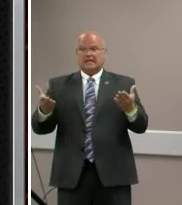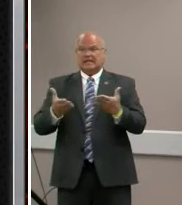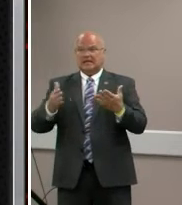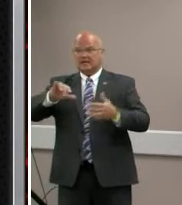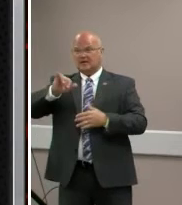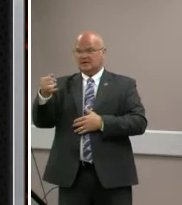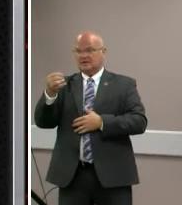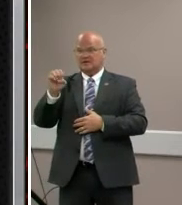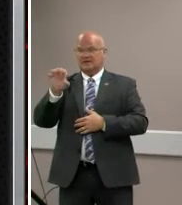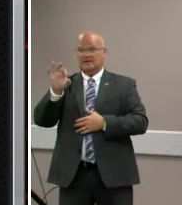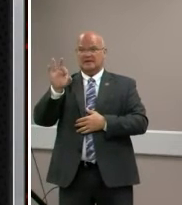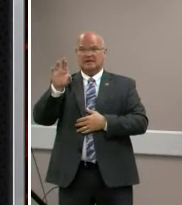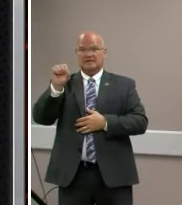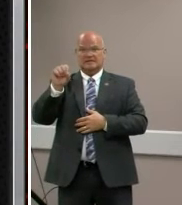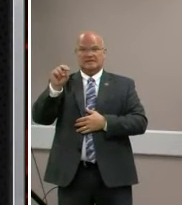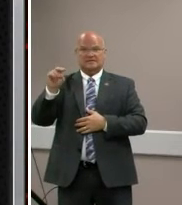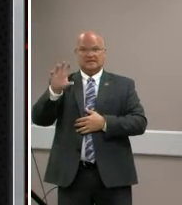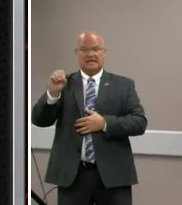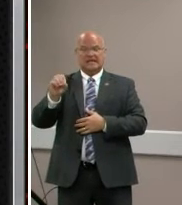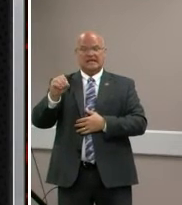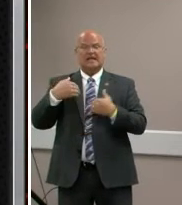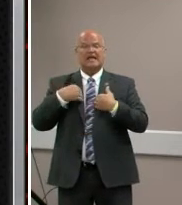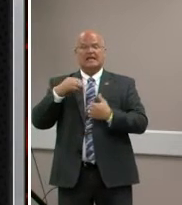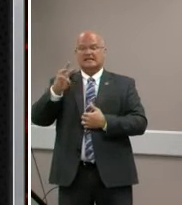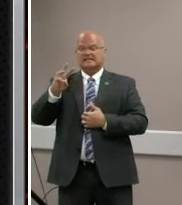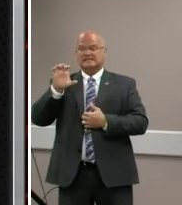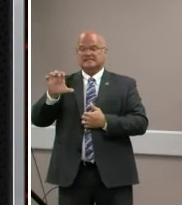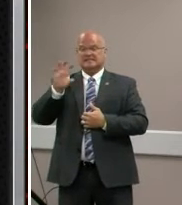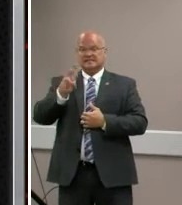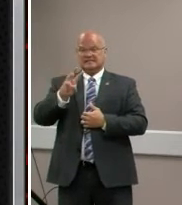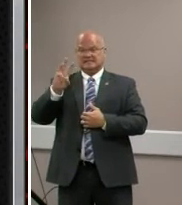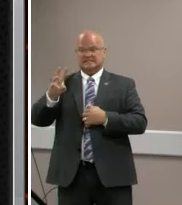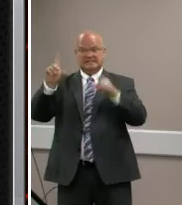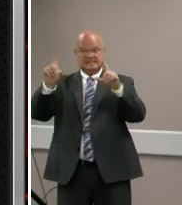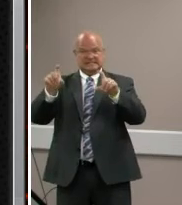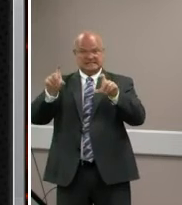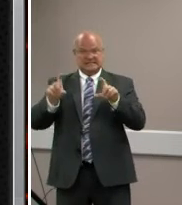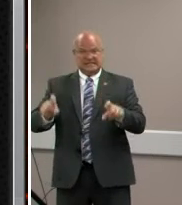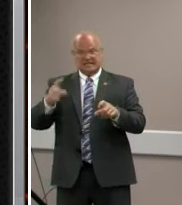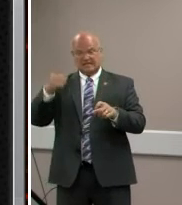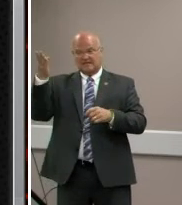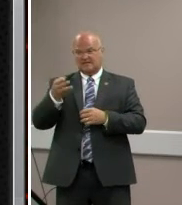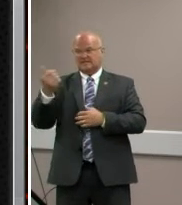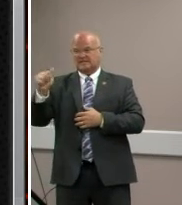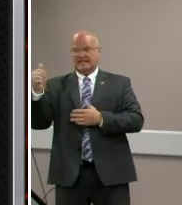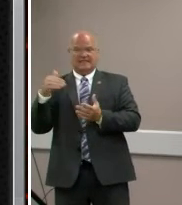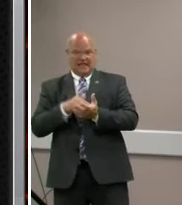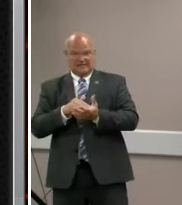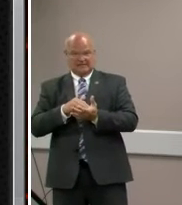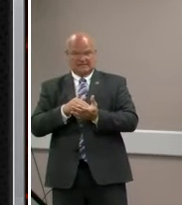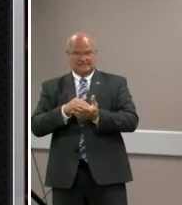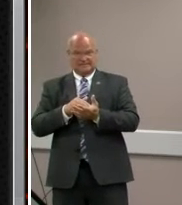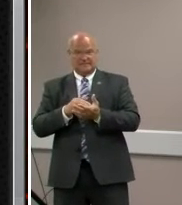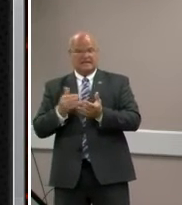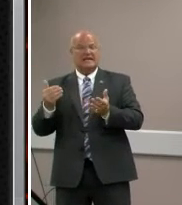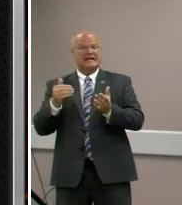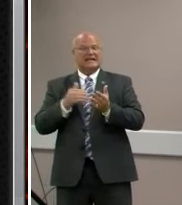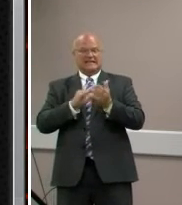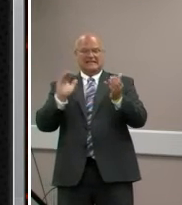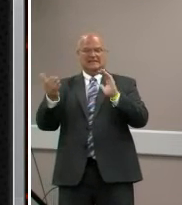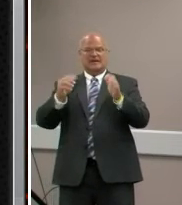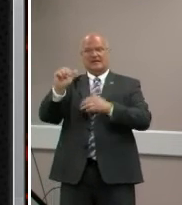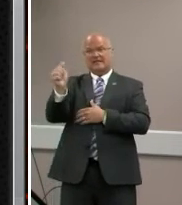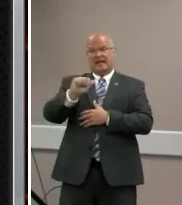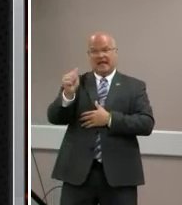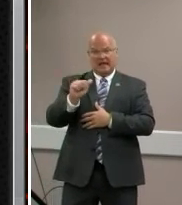in Jefferson County, we've had 666 tests per 10,000, again compared to